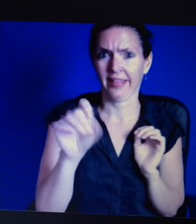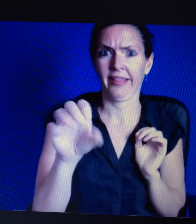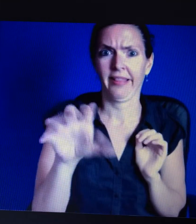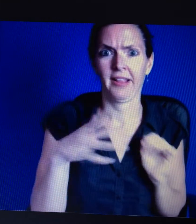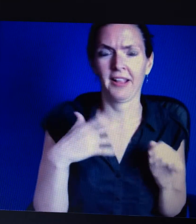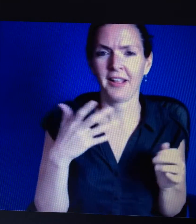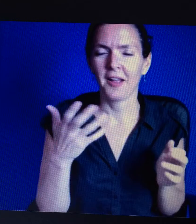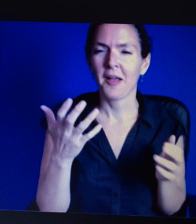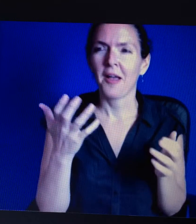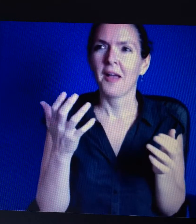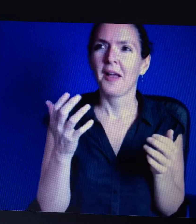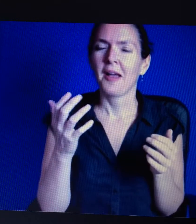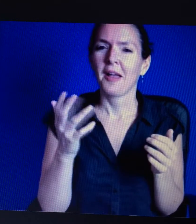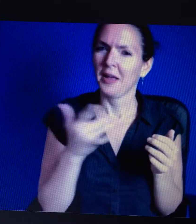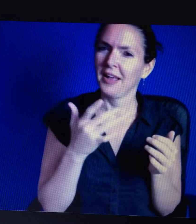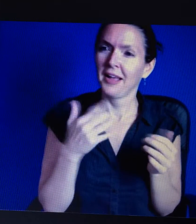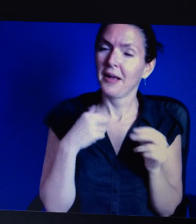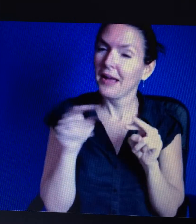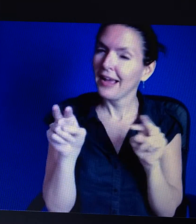it.